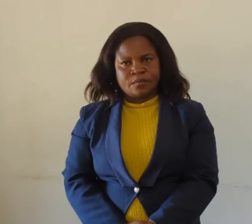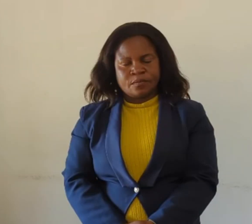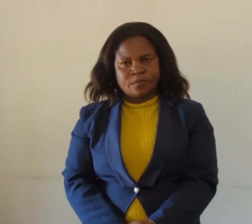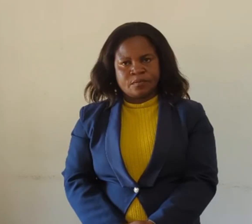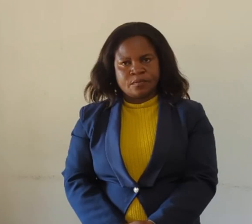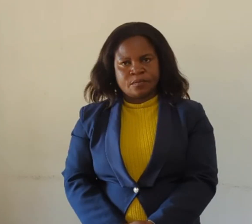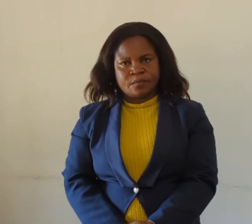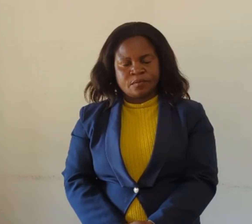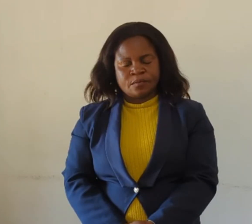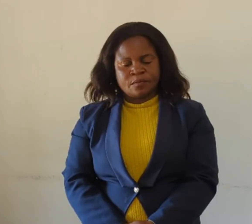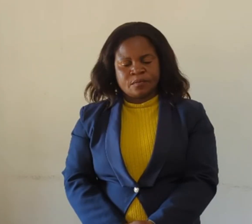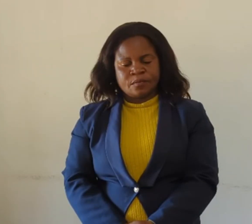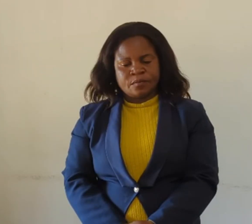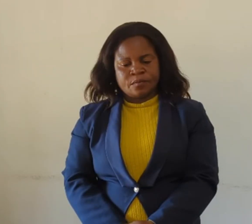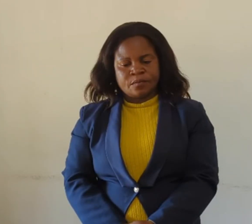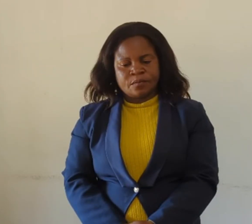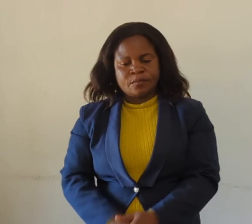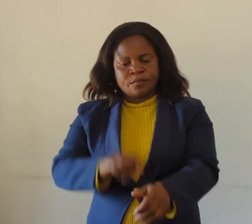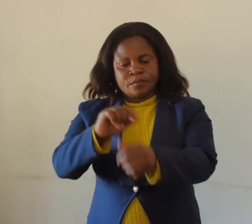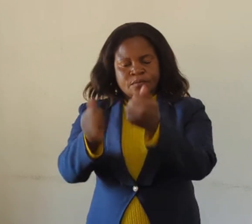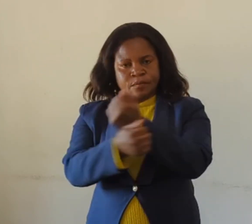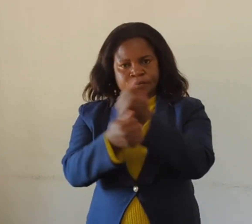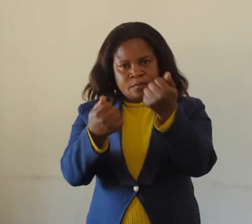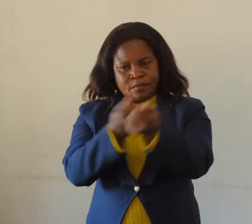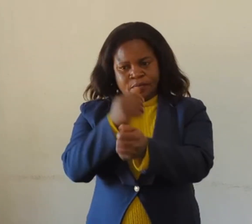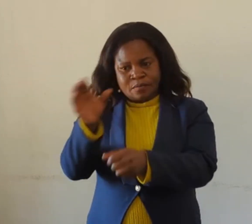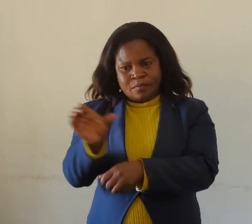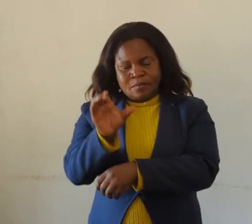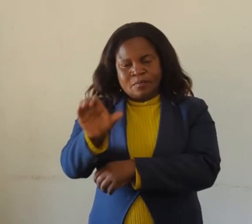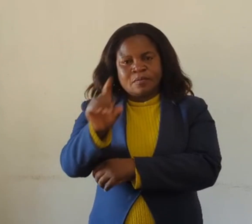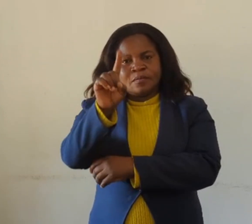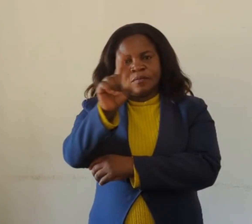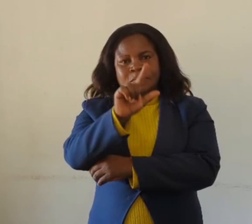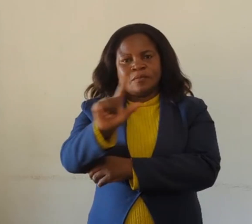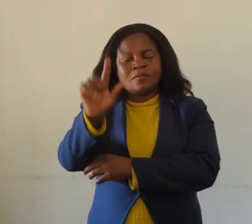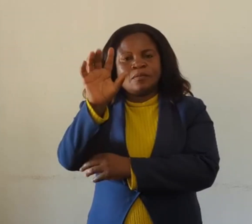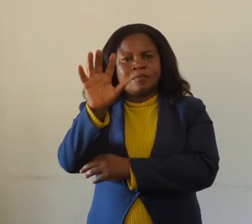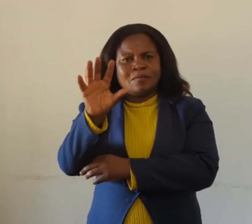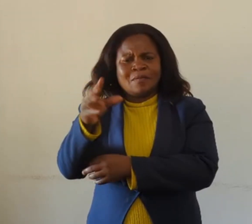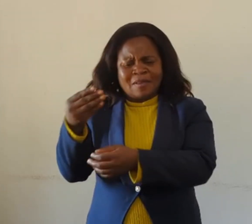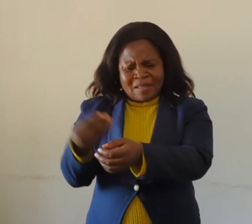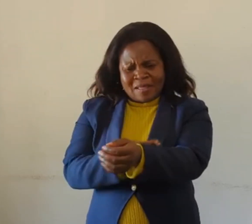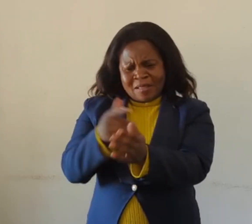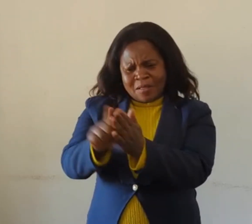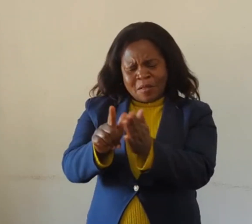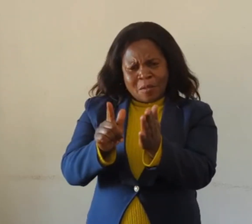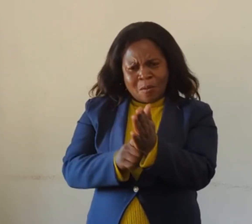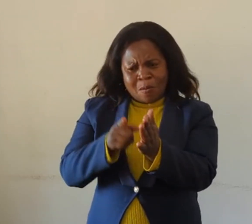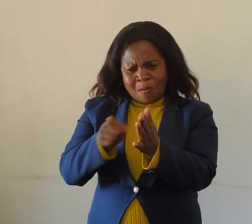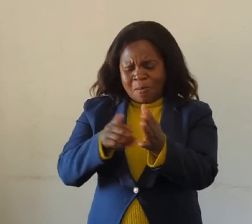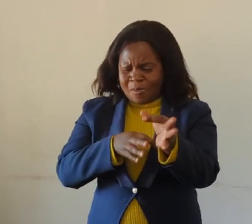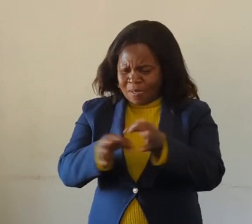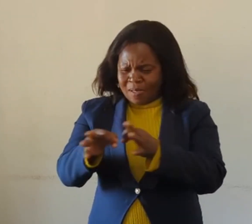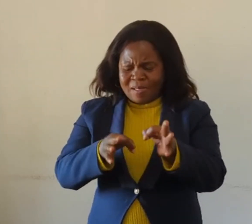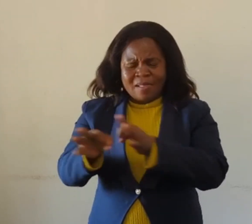Amendment of Section 125. The new provision simplifies Section